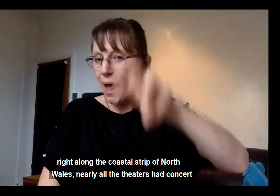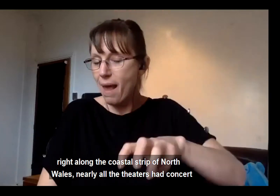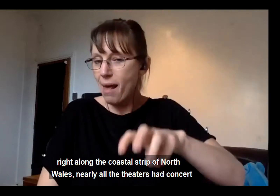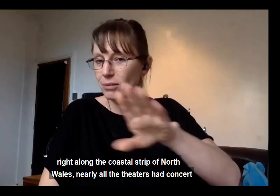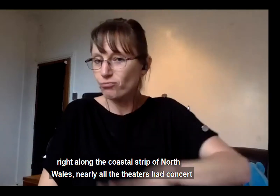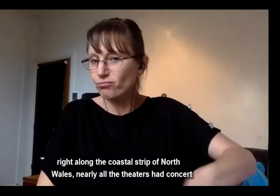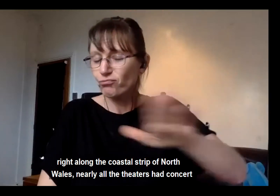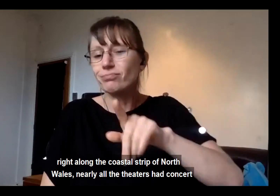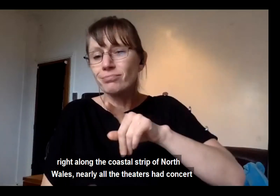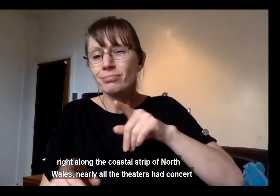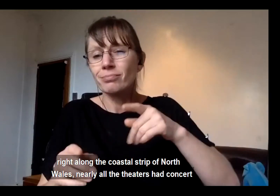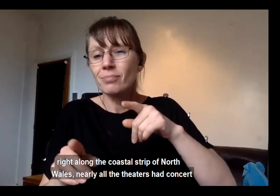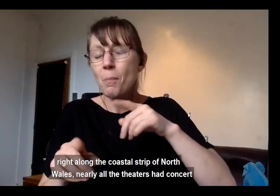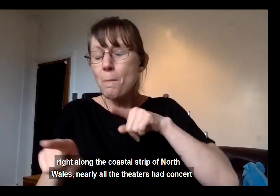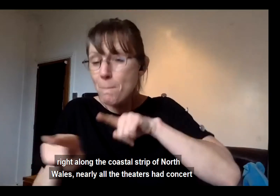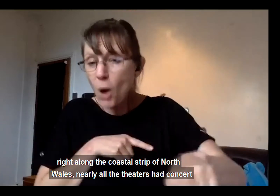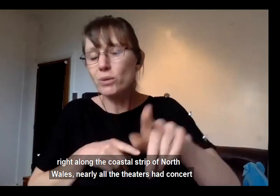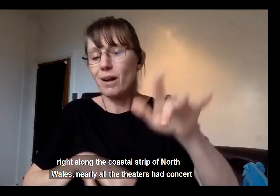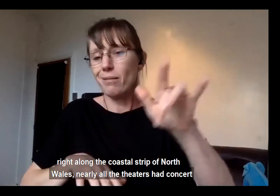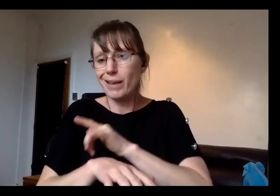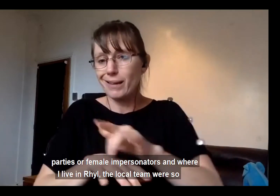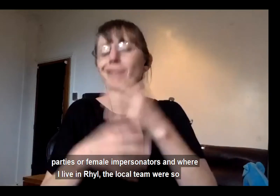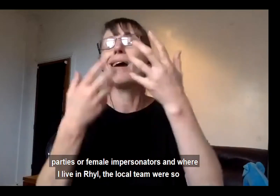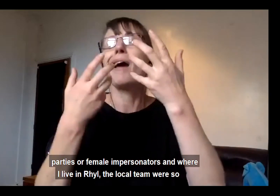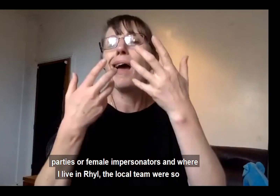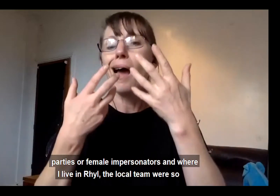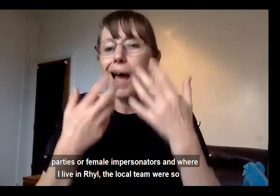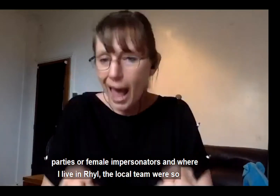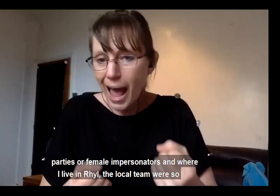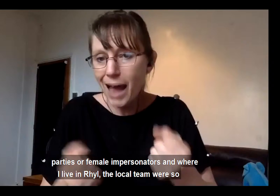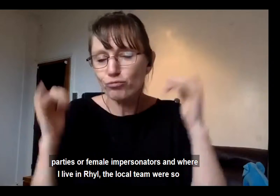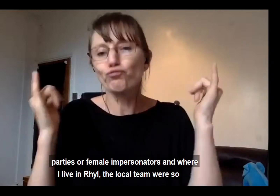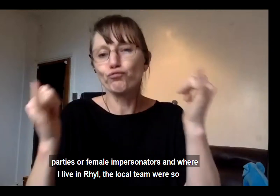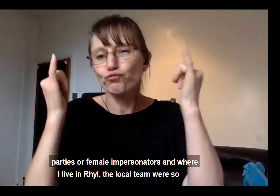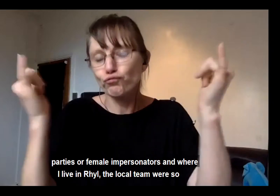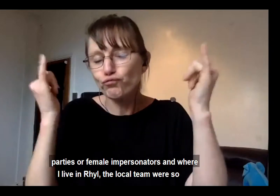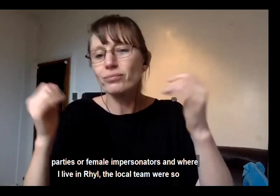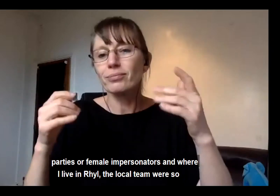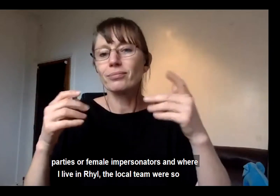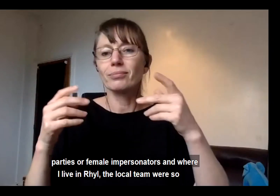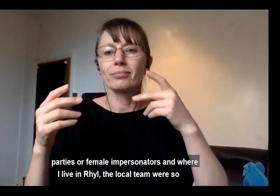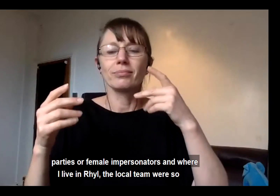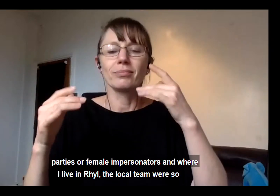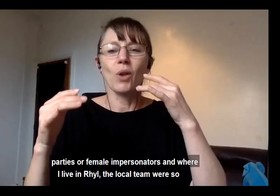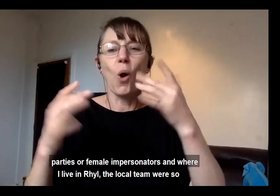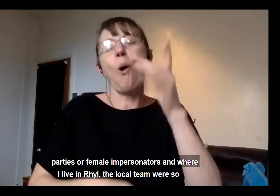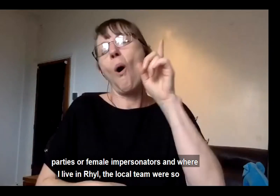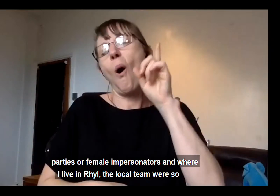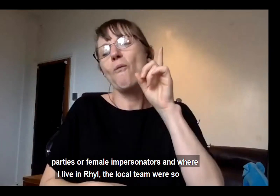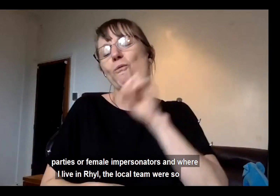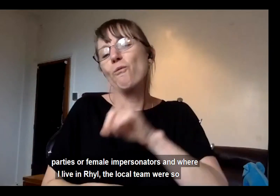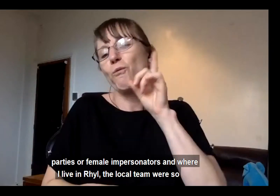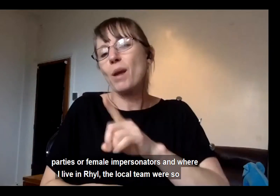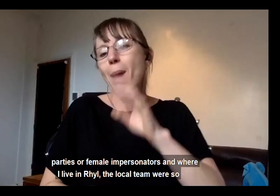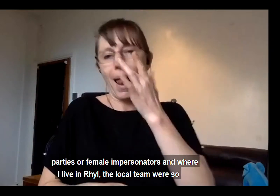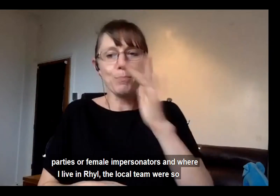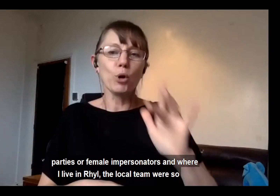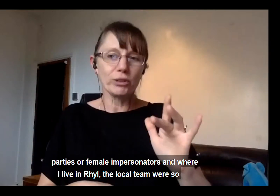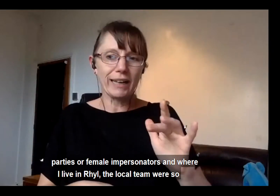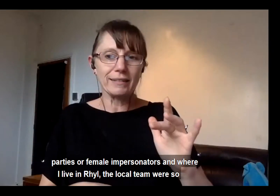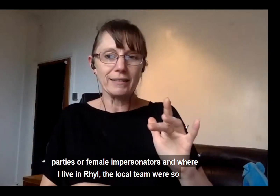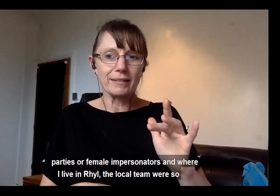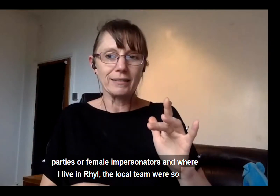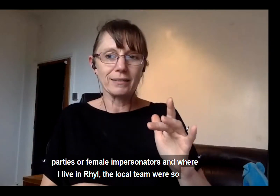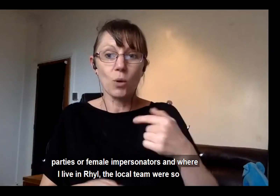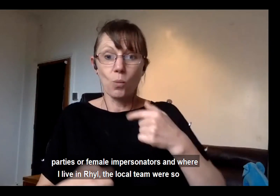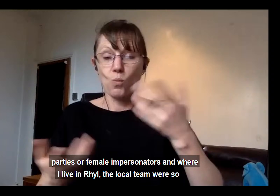nearly all the theatres had concert parties or female impersonators. And where